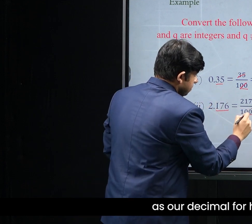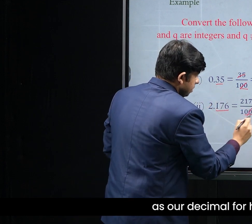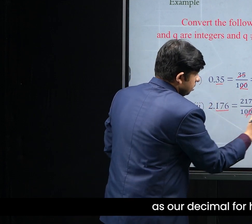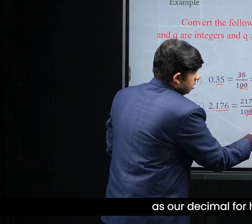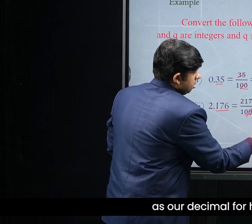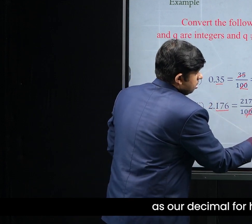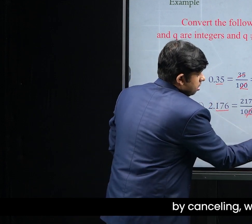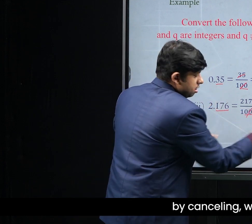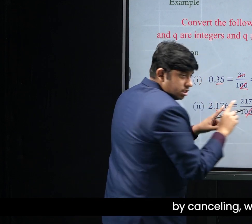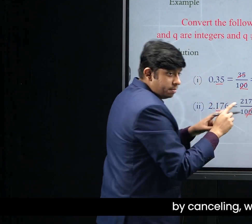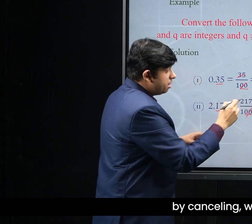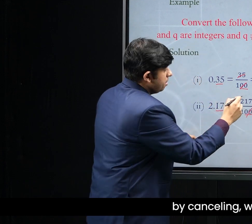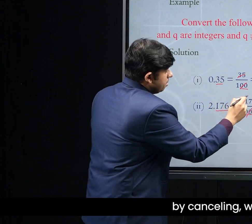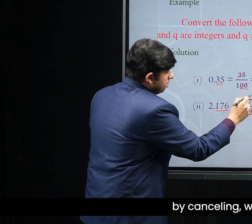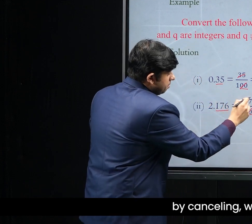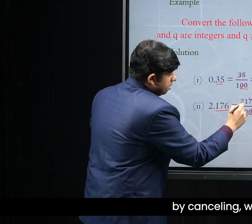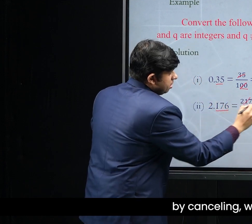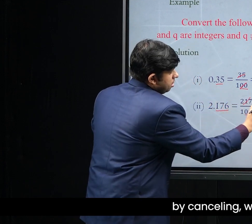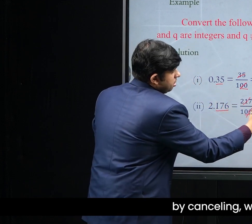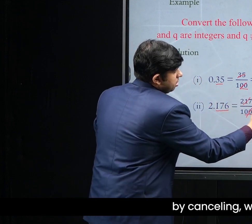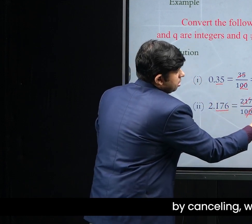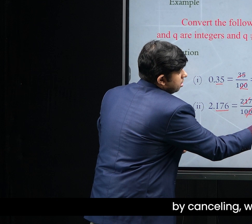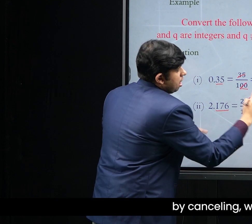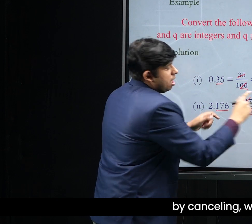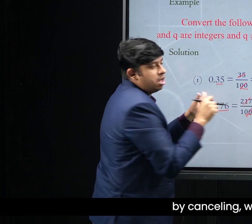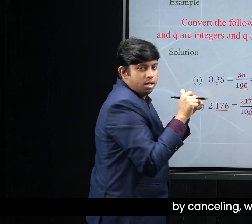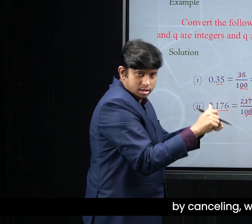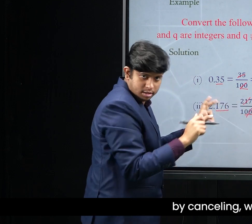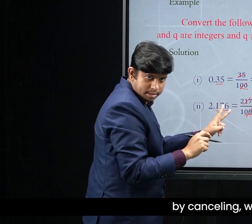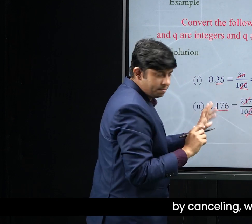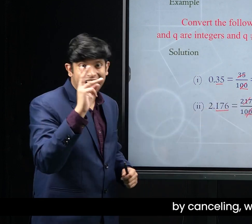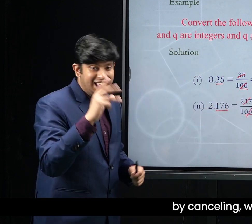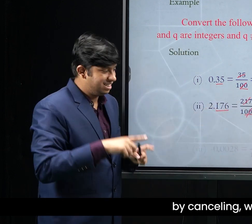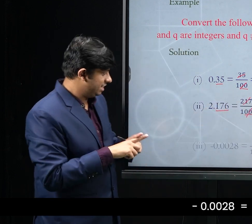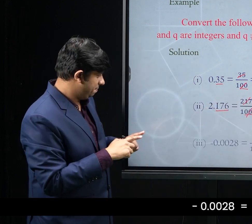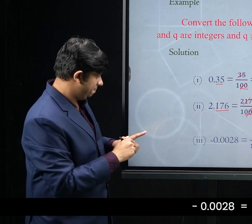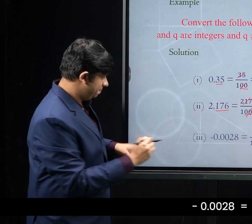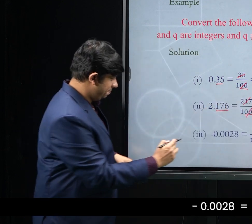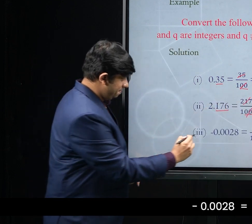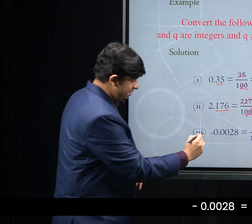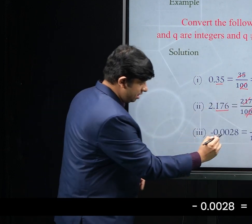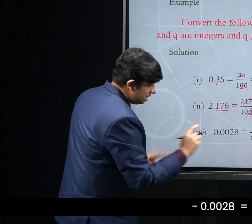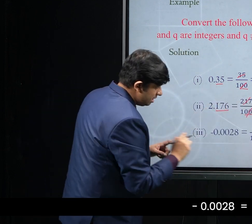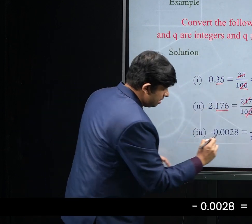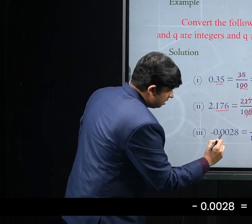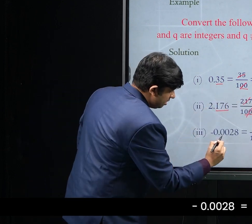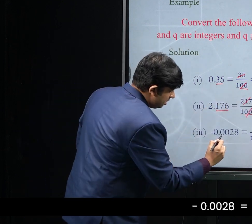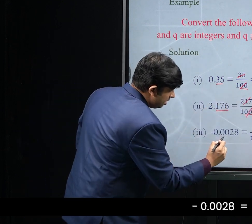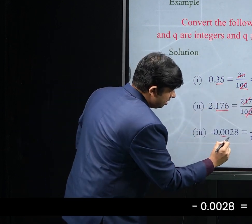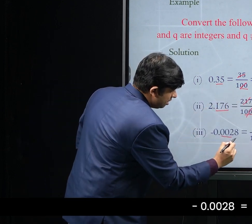digits. By cancelling, we get 272 by 125. Minus of 0.0028